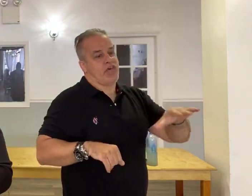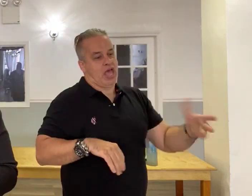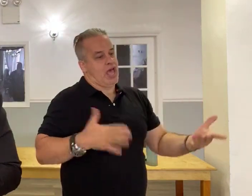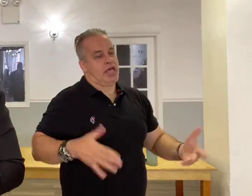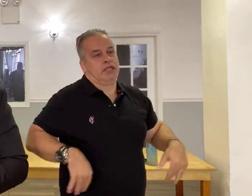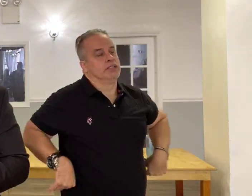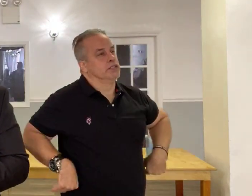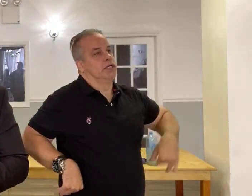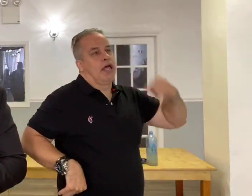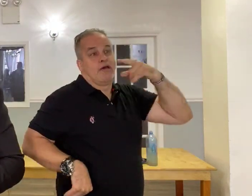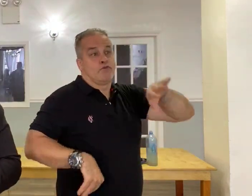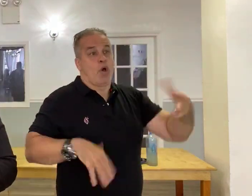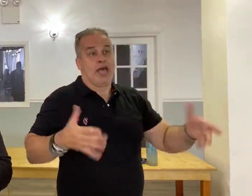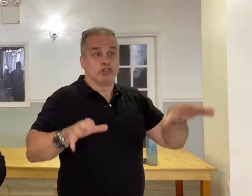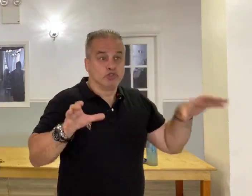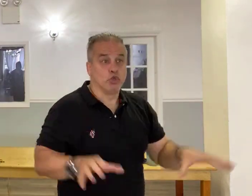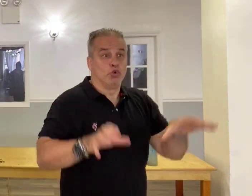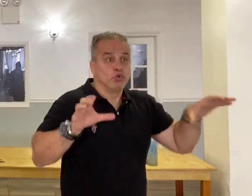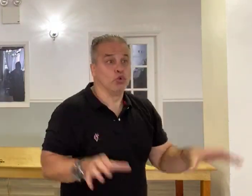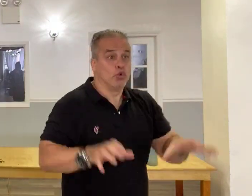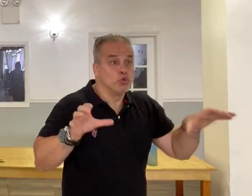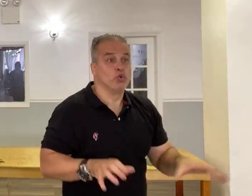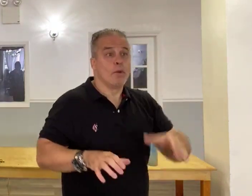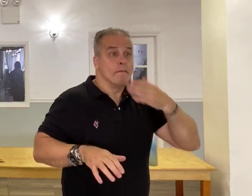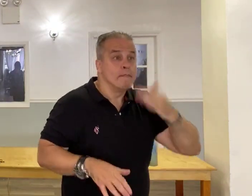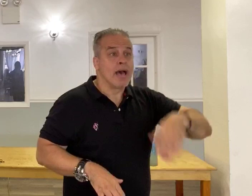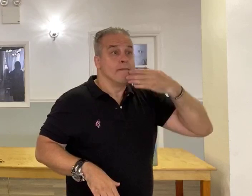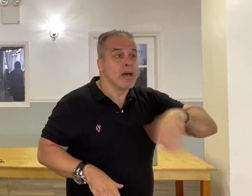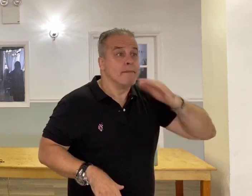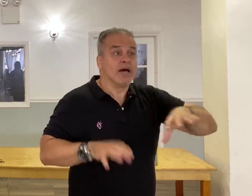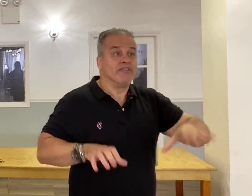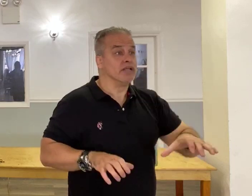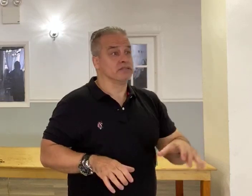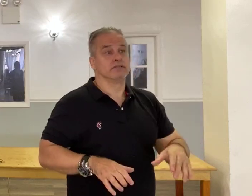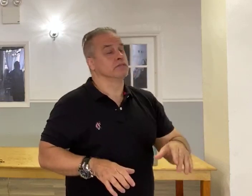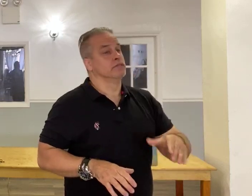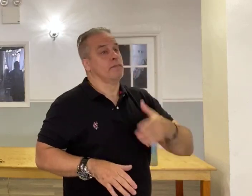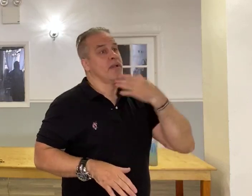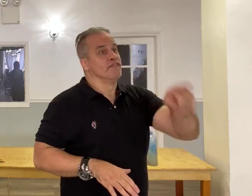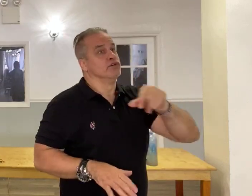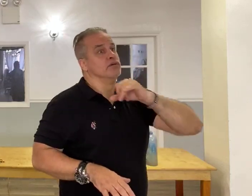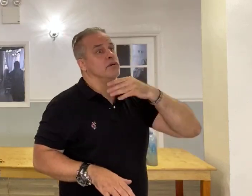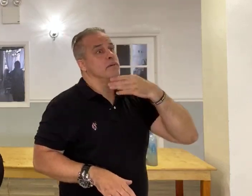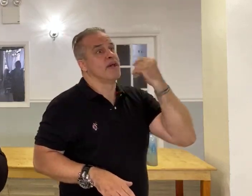be cast into everlasting fire. Whoa!